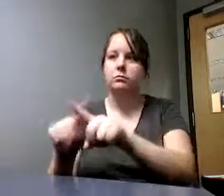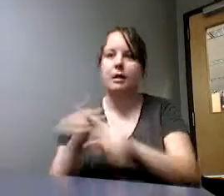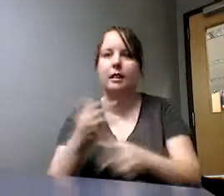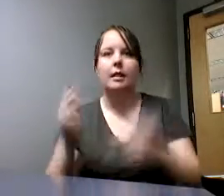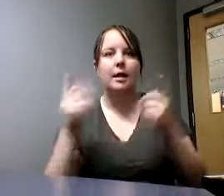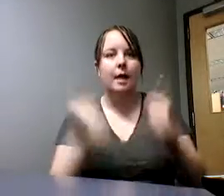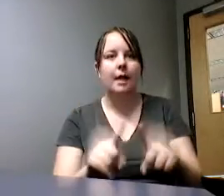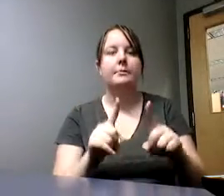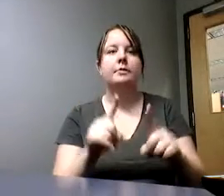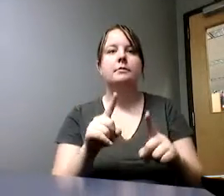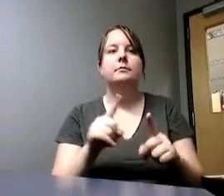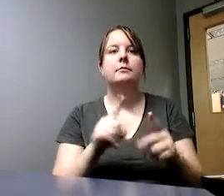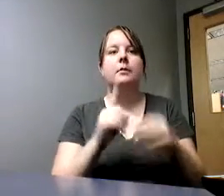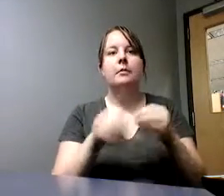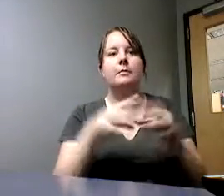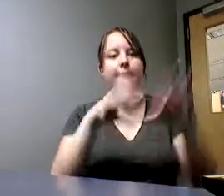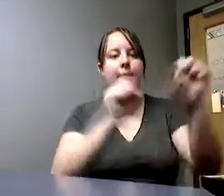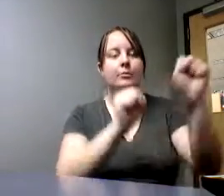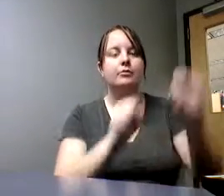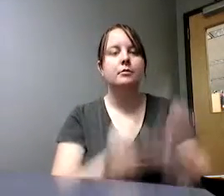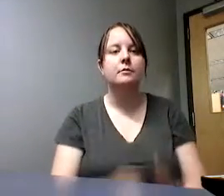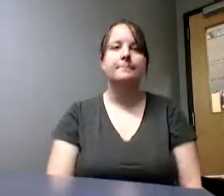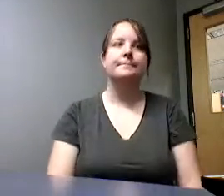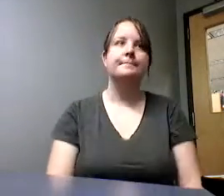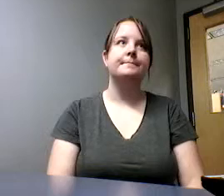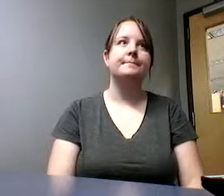of those too. Does everybody got this?